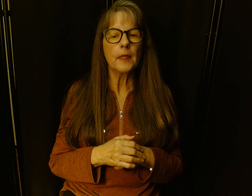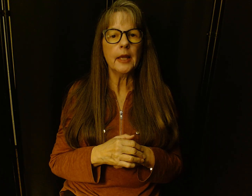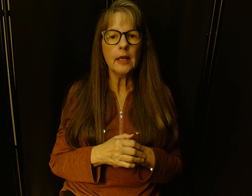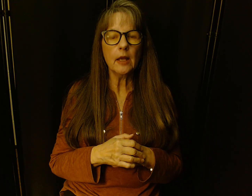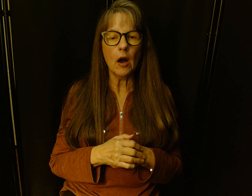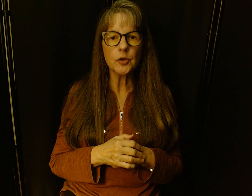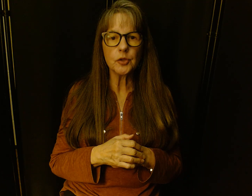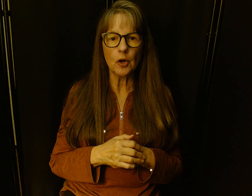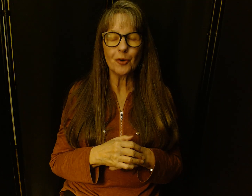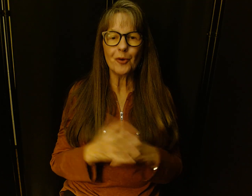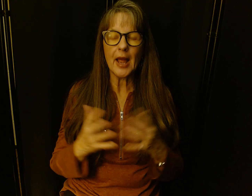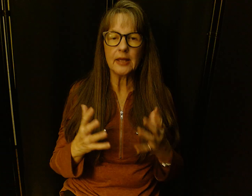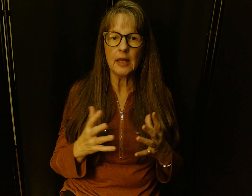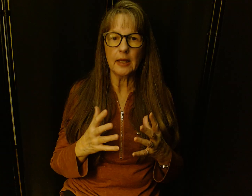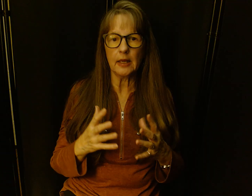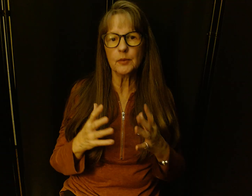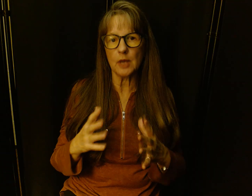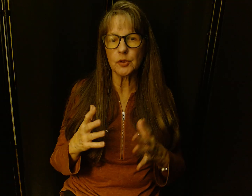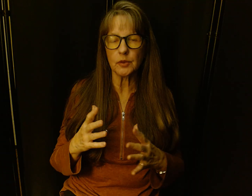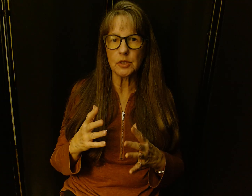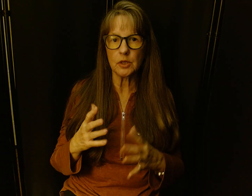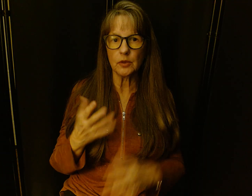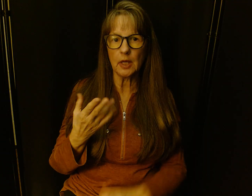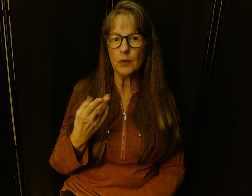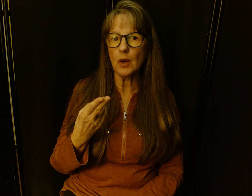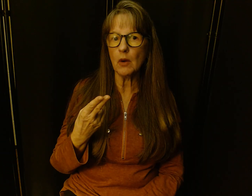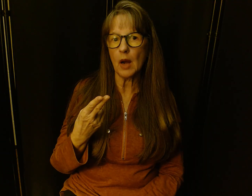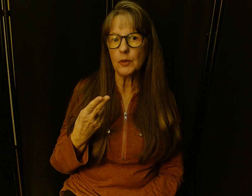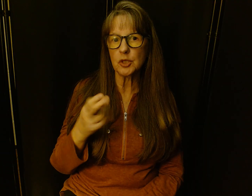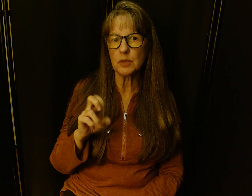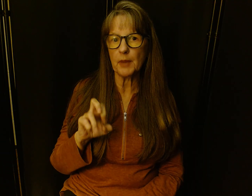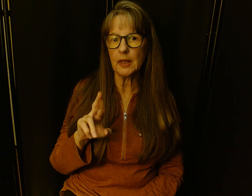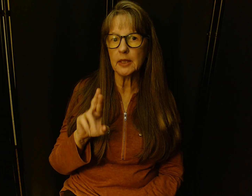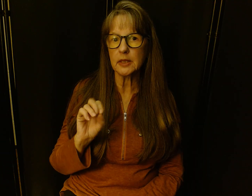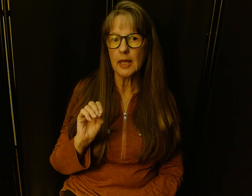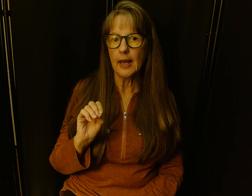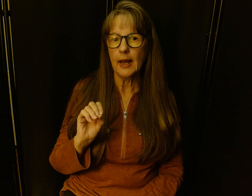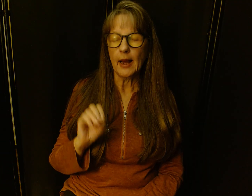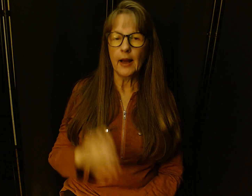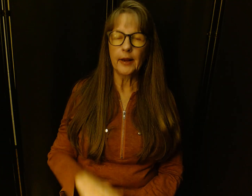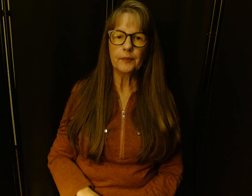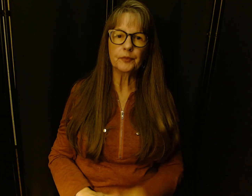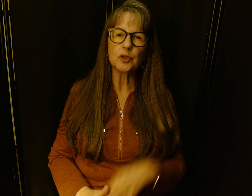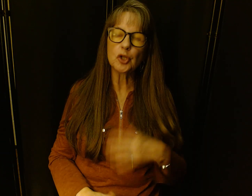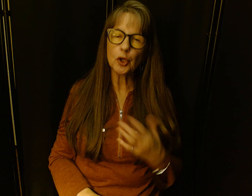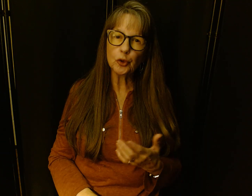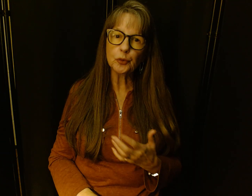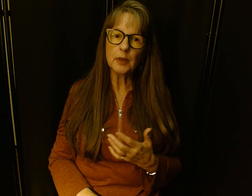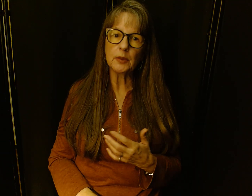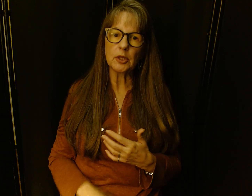He was also considered a hero. I would spell it. Children, when they talk